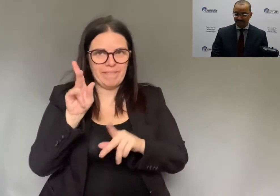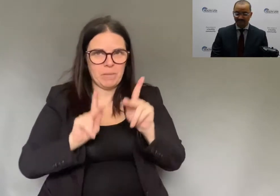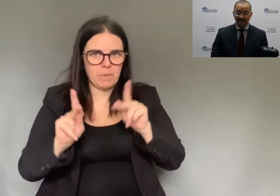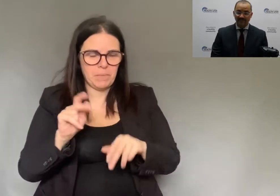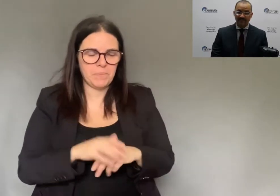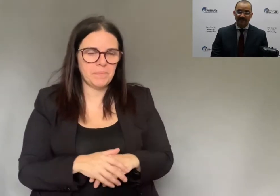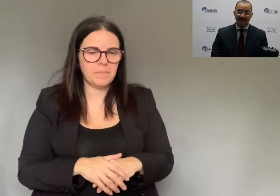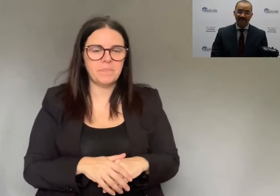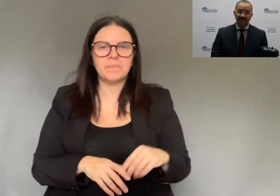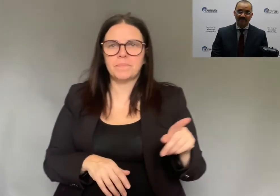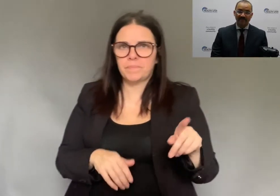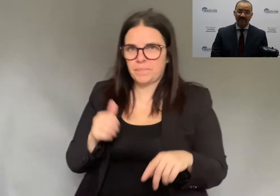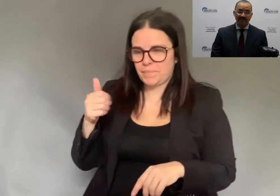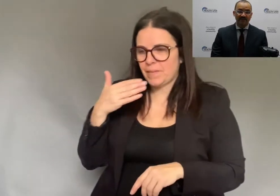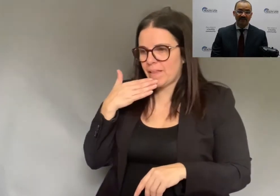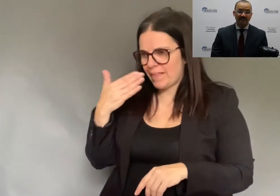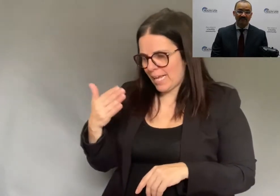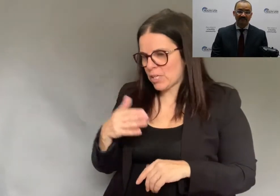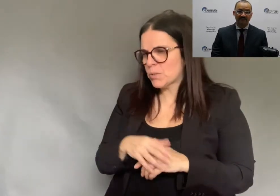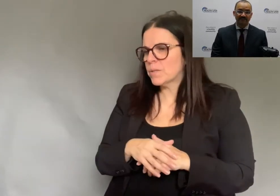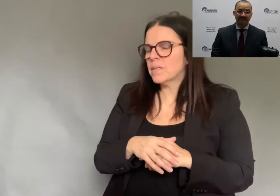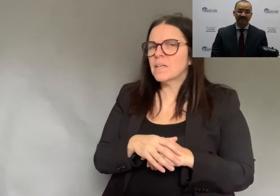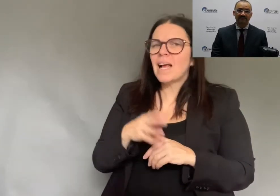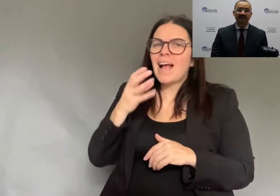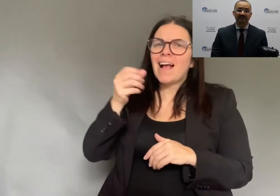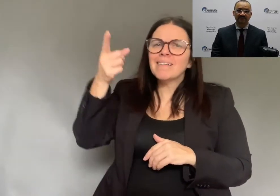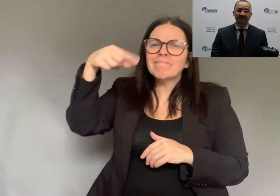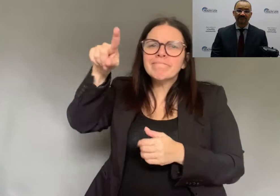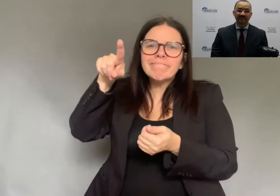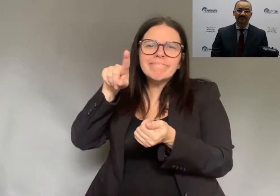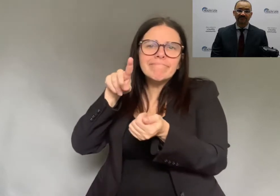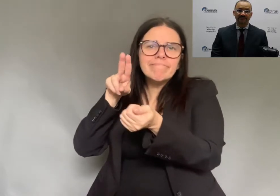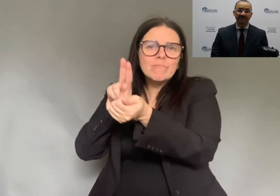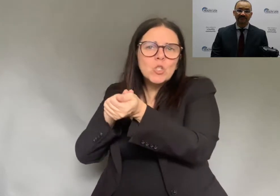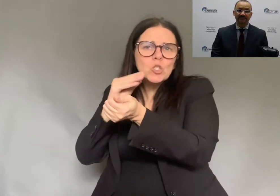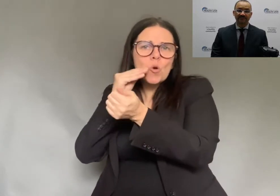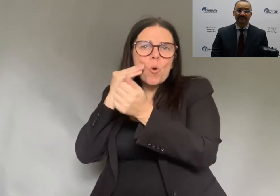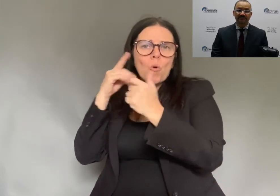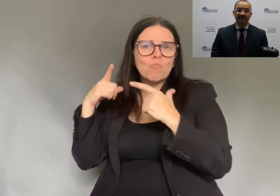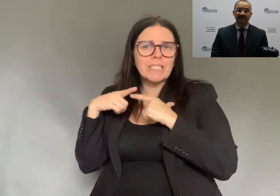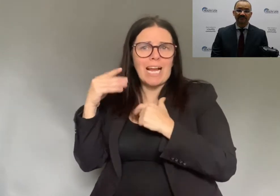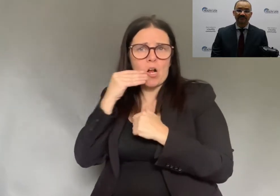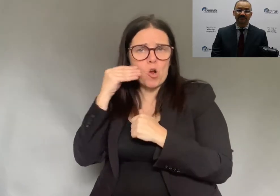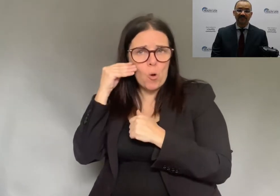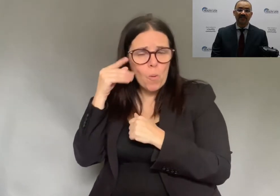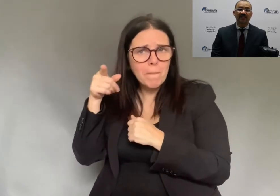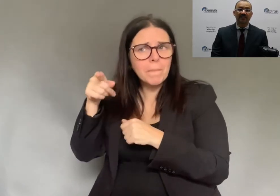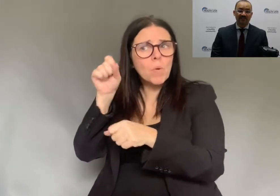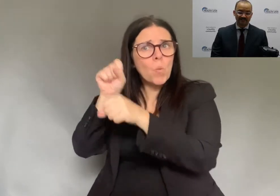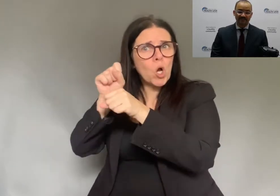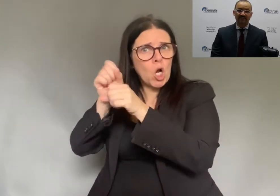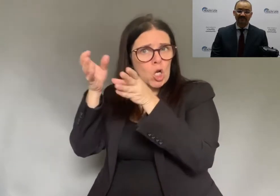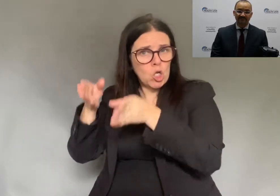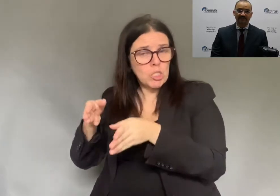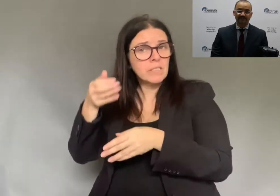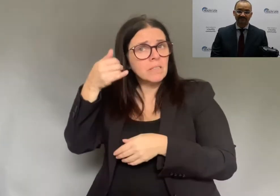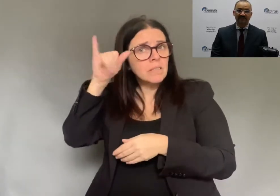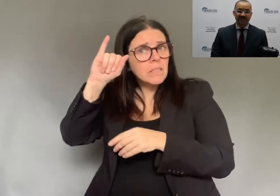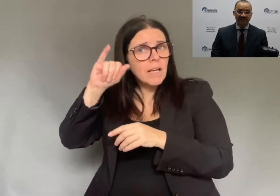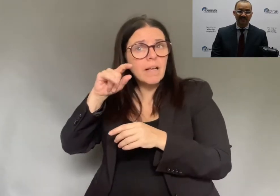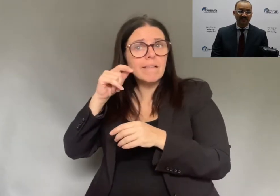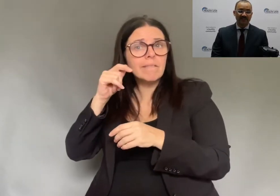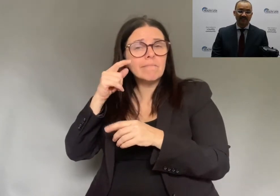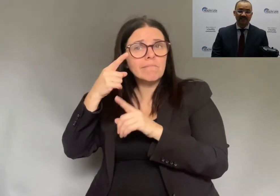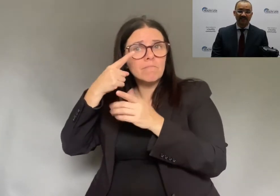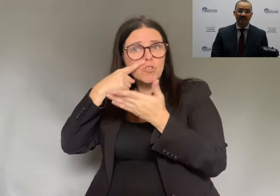Thank you. And employees of long-term care and retirement homes, are they still being subject to temperature checks when they arrive and when they leave?